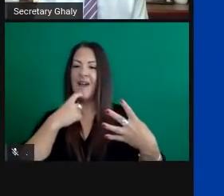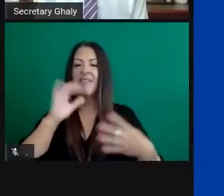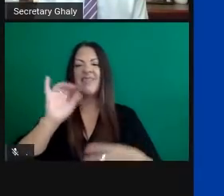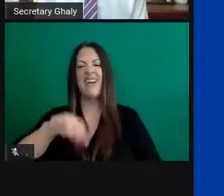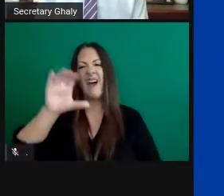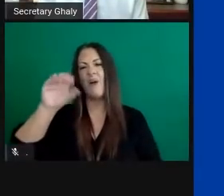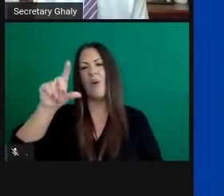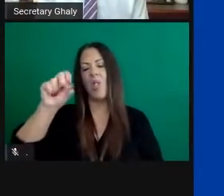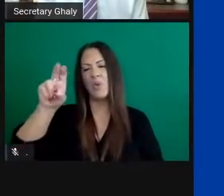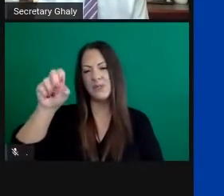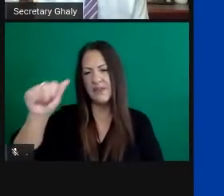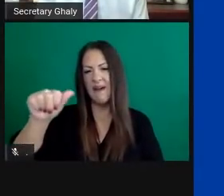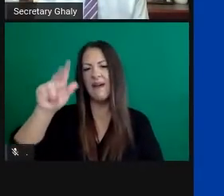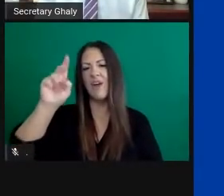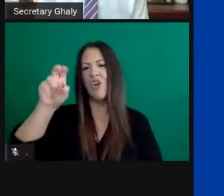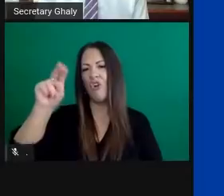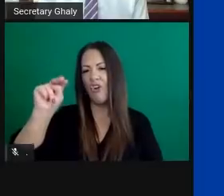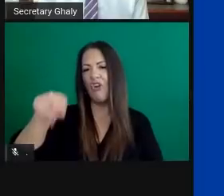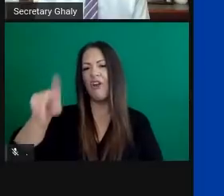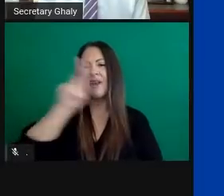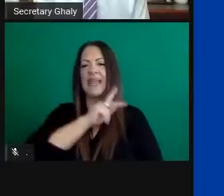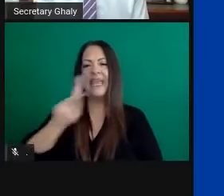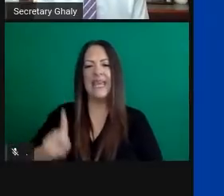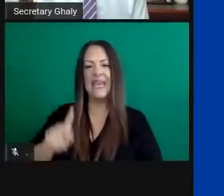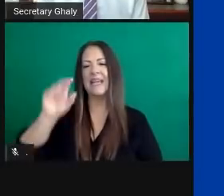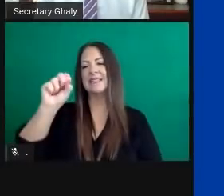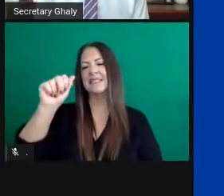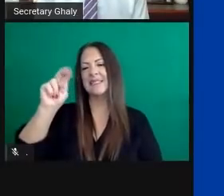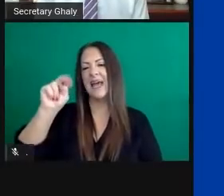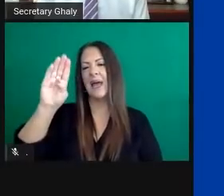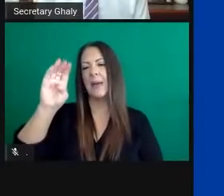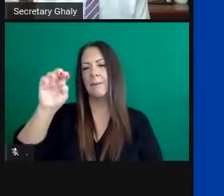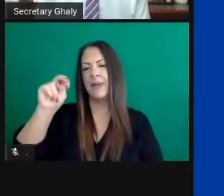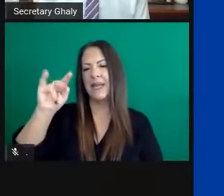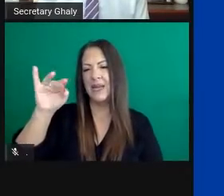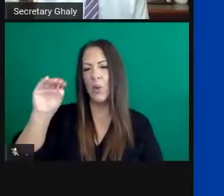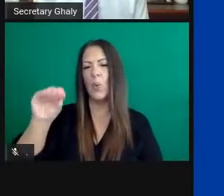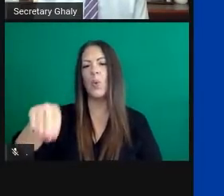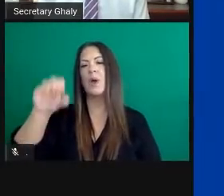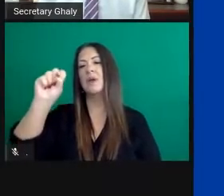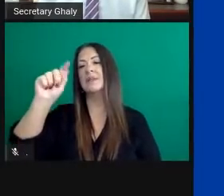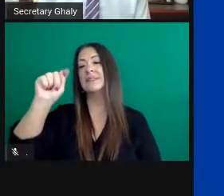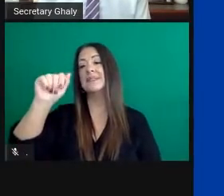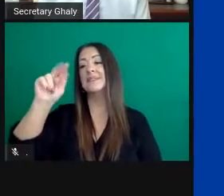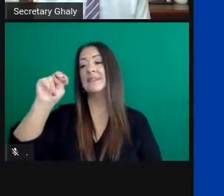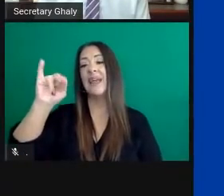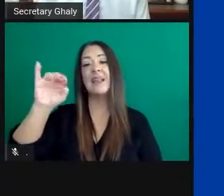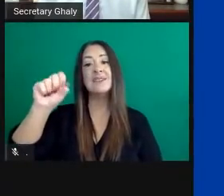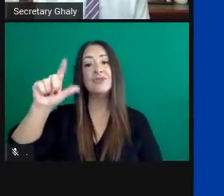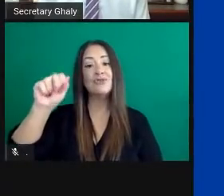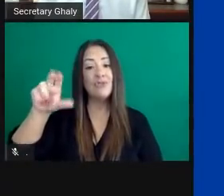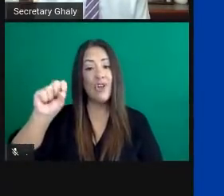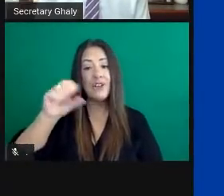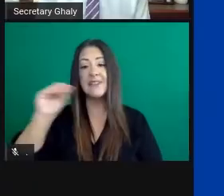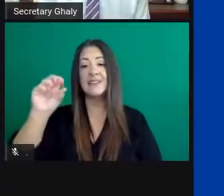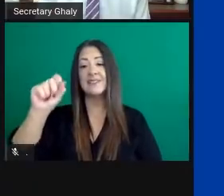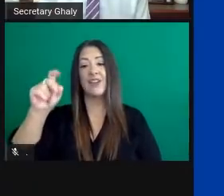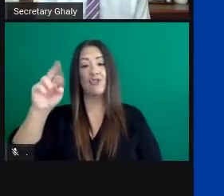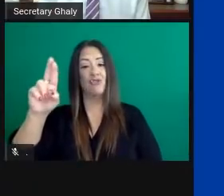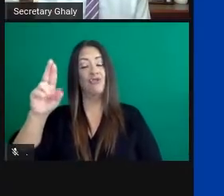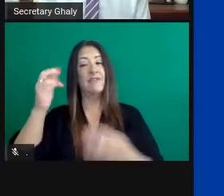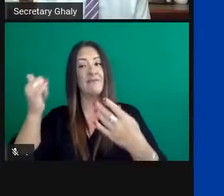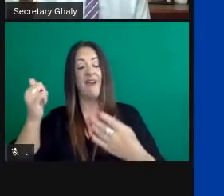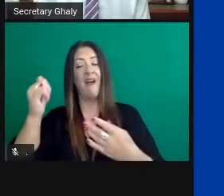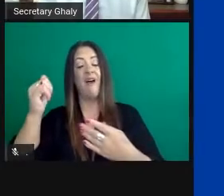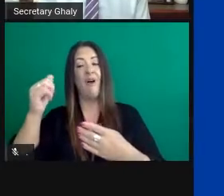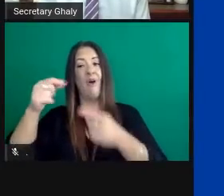San Benito, Stanislaus, and Sutter. Here I want to just point out that almost 12 weeks ago, we came to